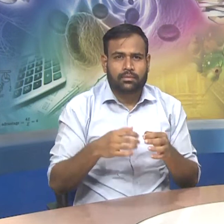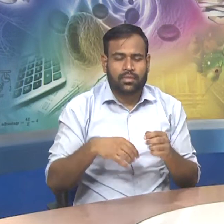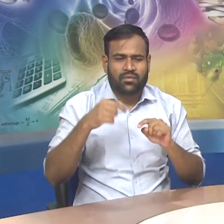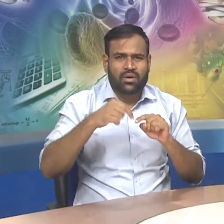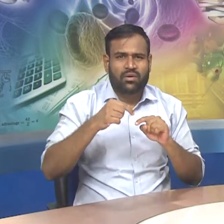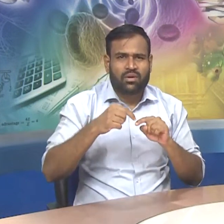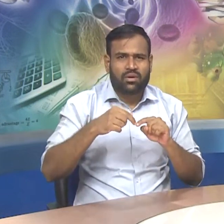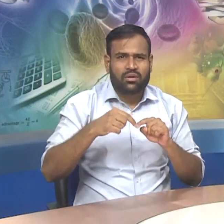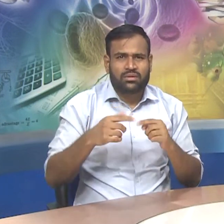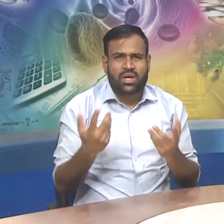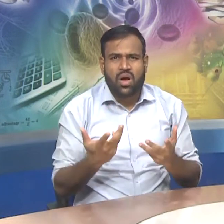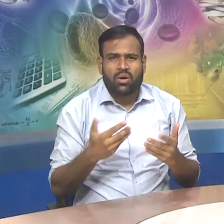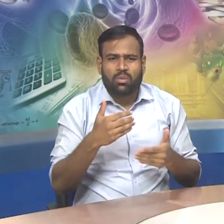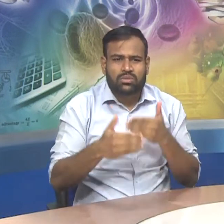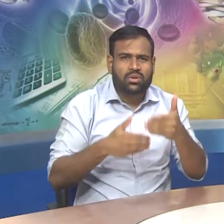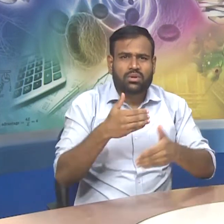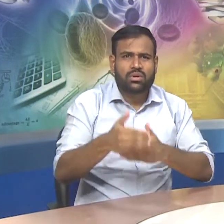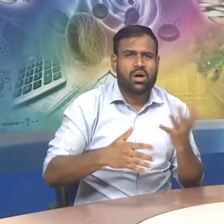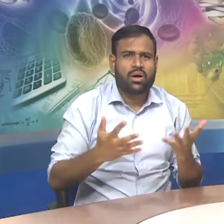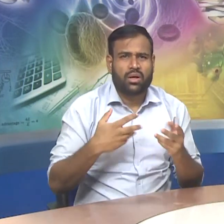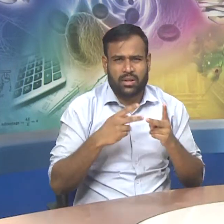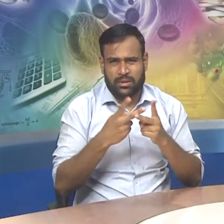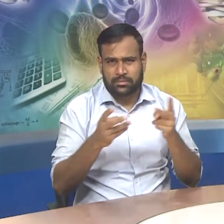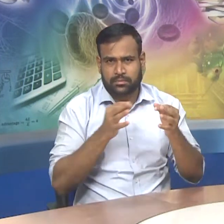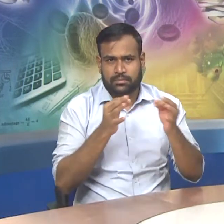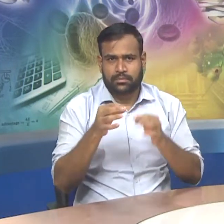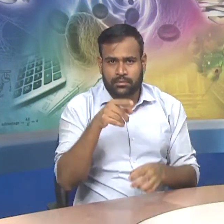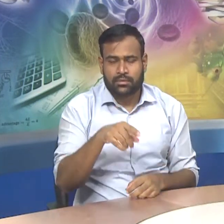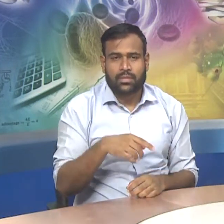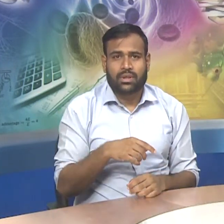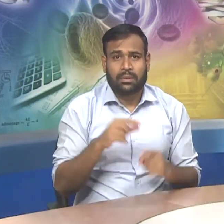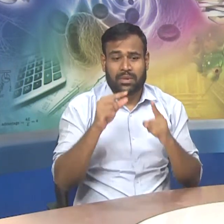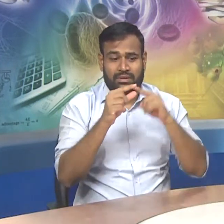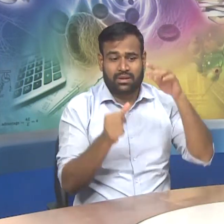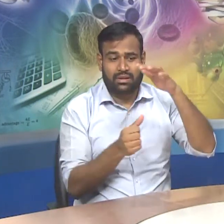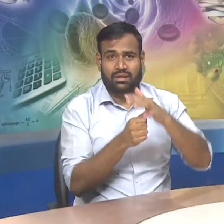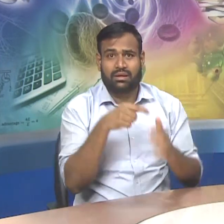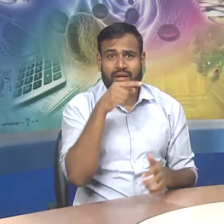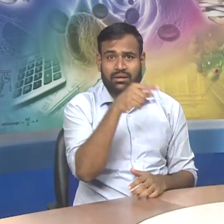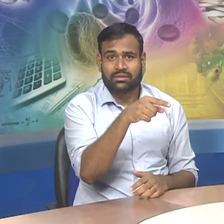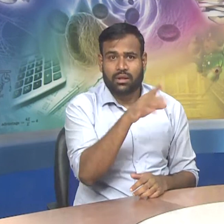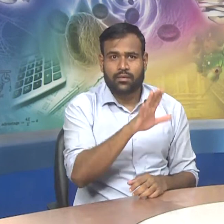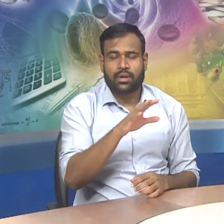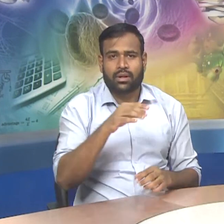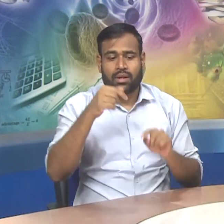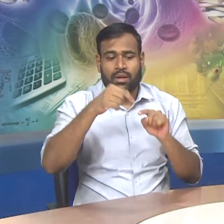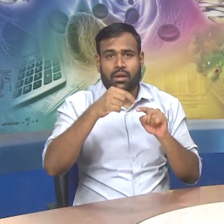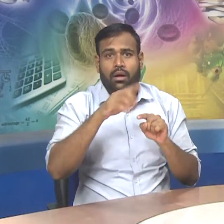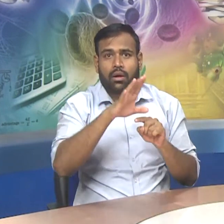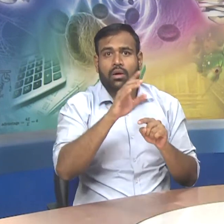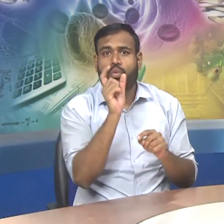Let us now understand the election procedure, how president is elected.